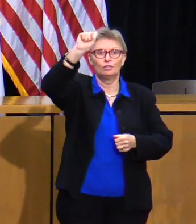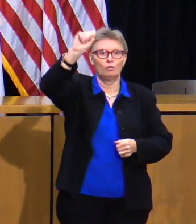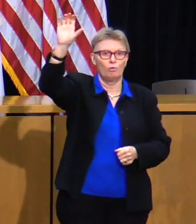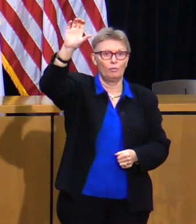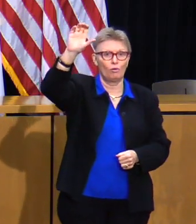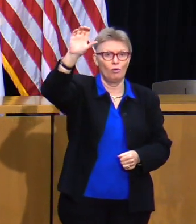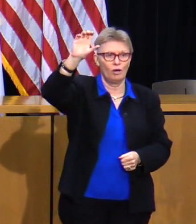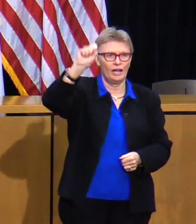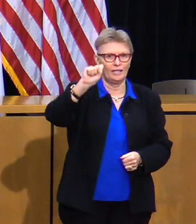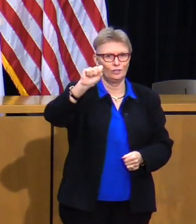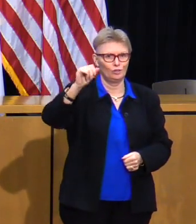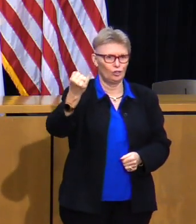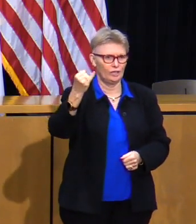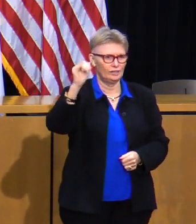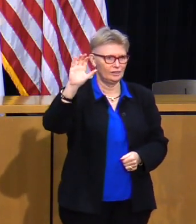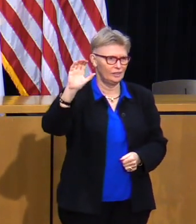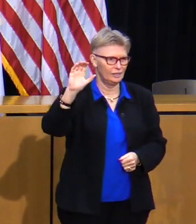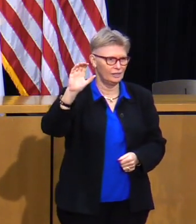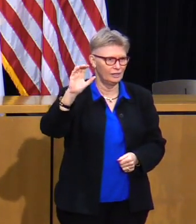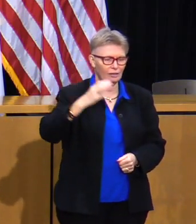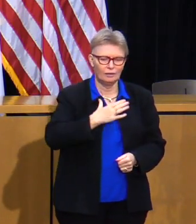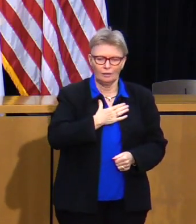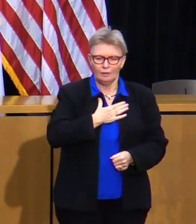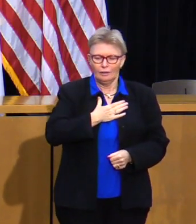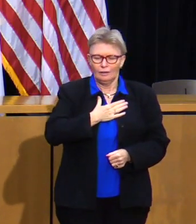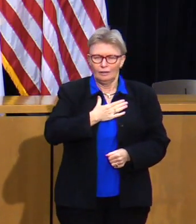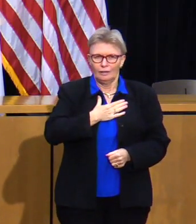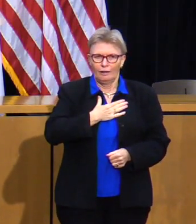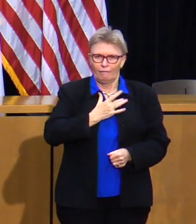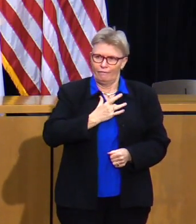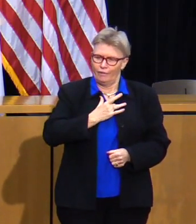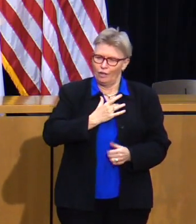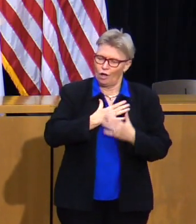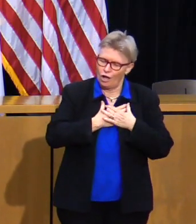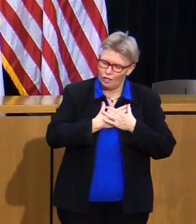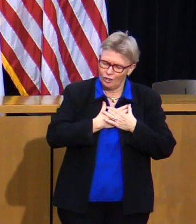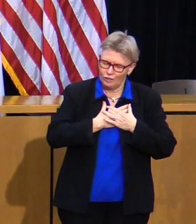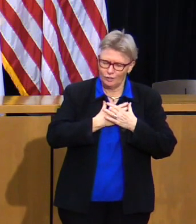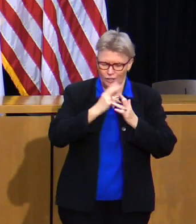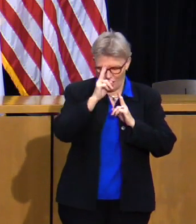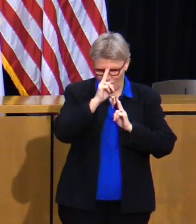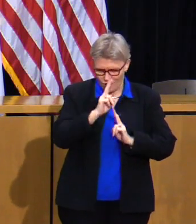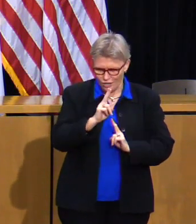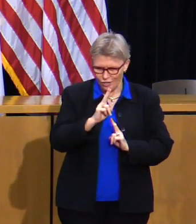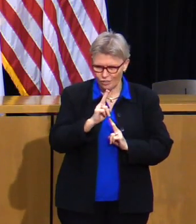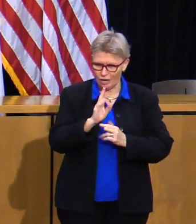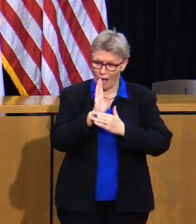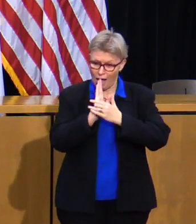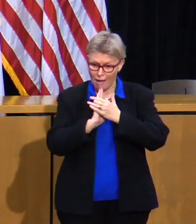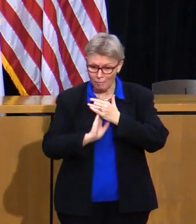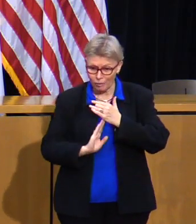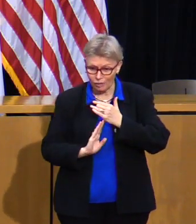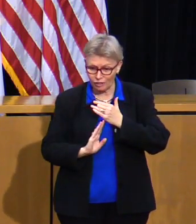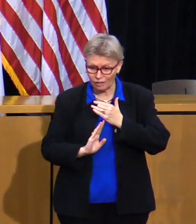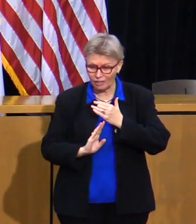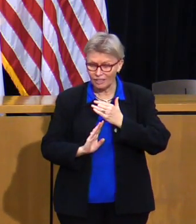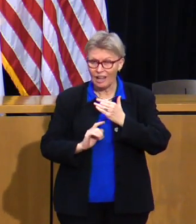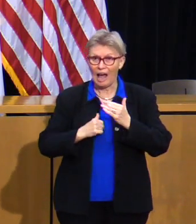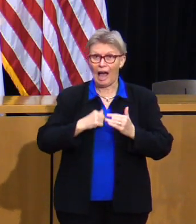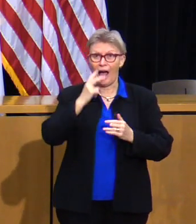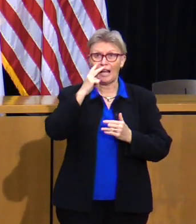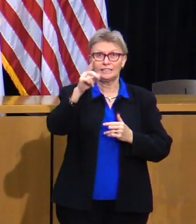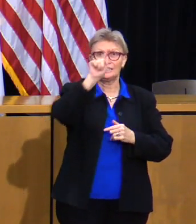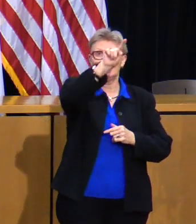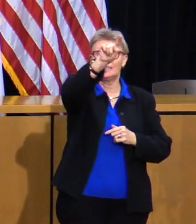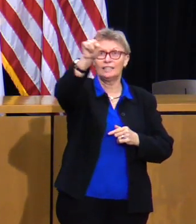Judicial Court. I am honored and humbled to be considered by you worthy to sit alongside